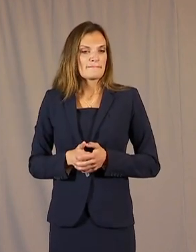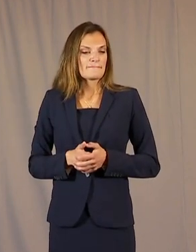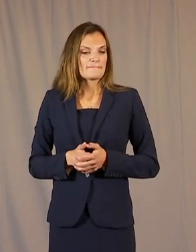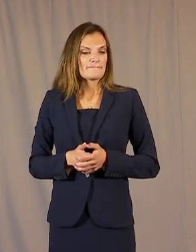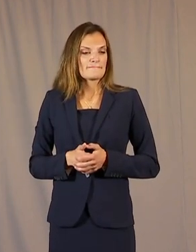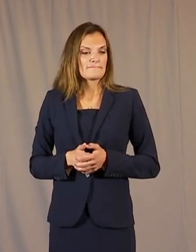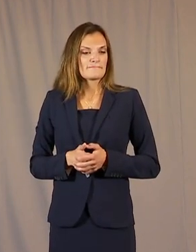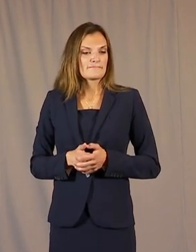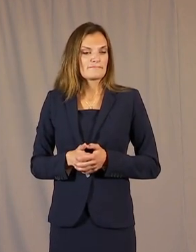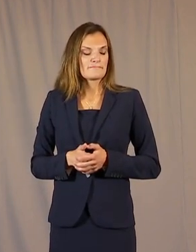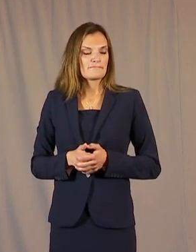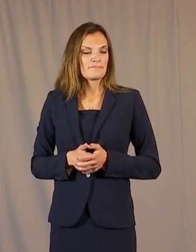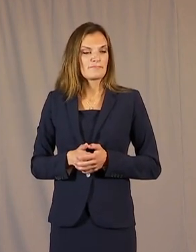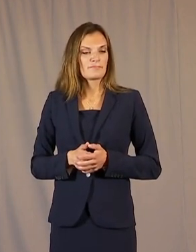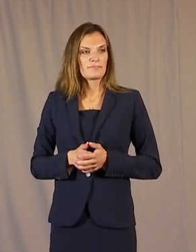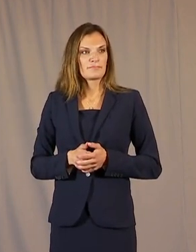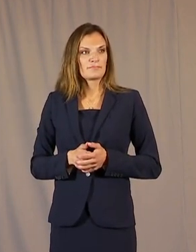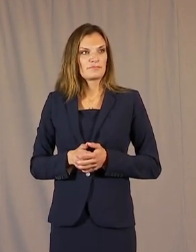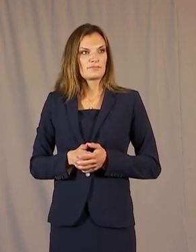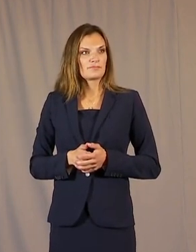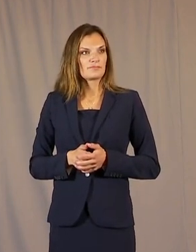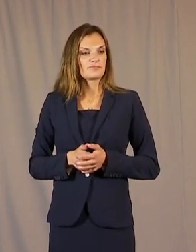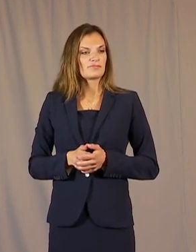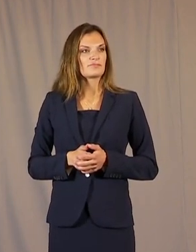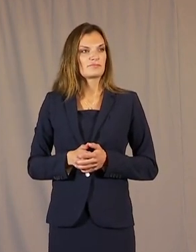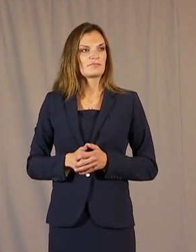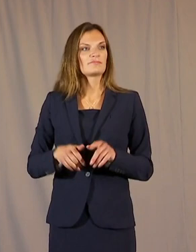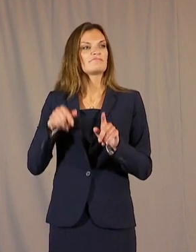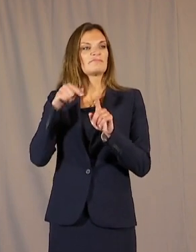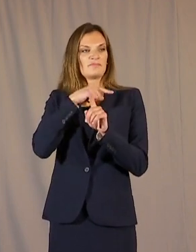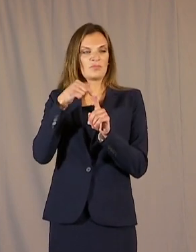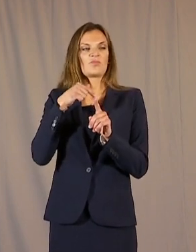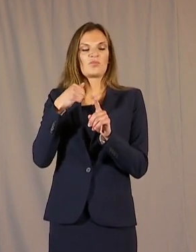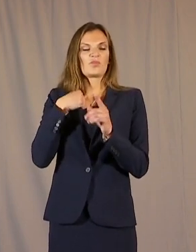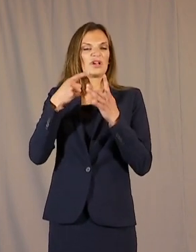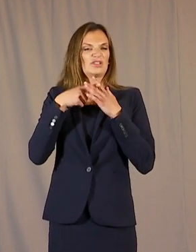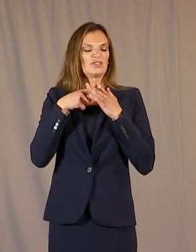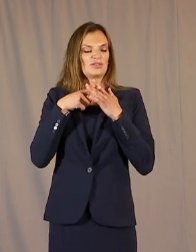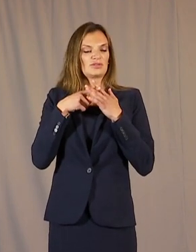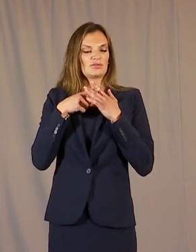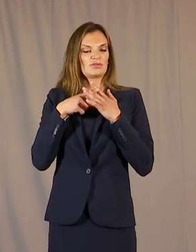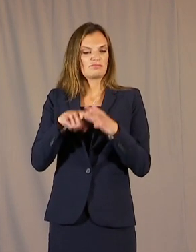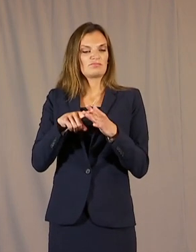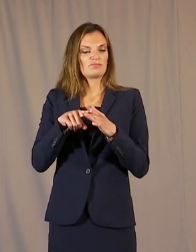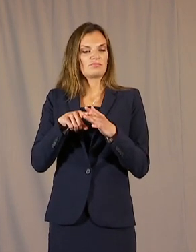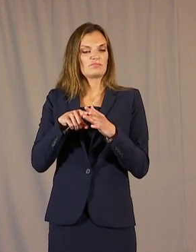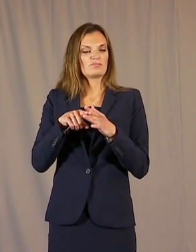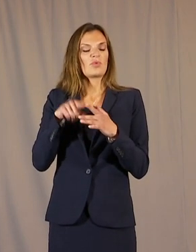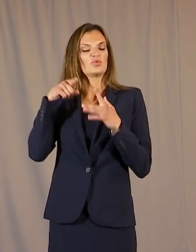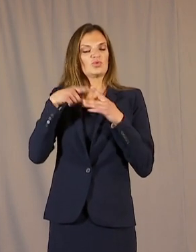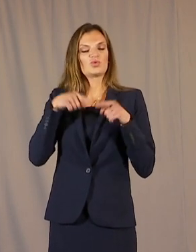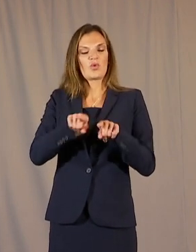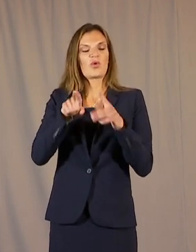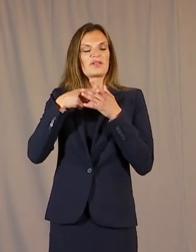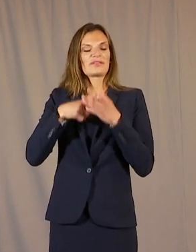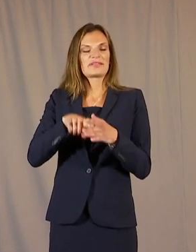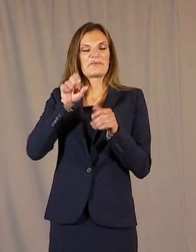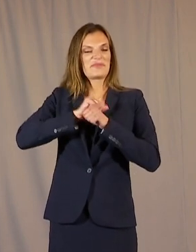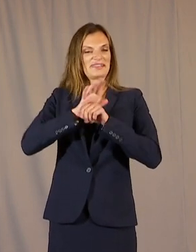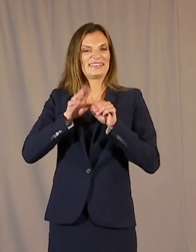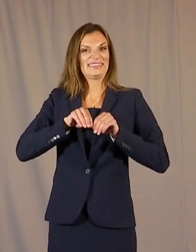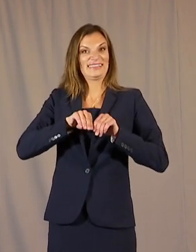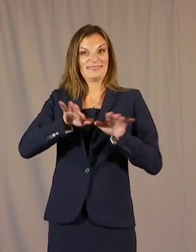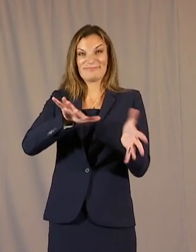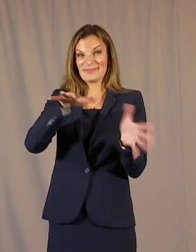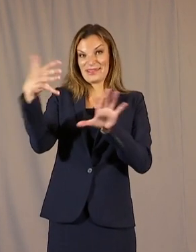here. You know, when we started in the pandemic, we didn't really have a way to track the numbers. How many people